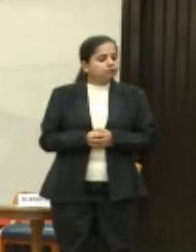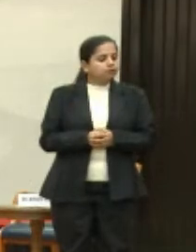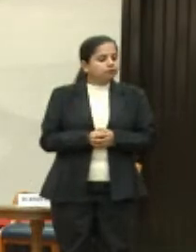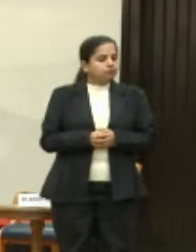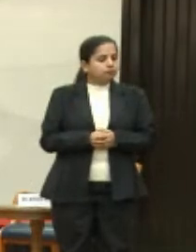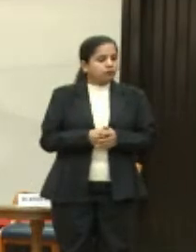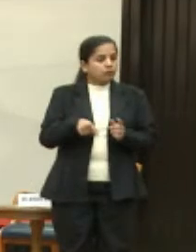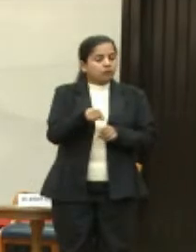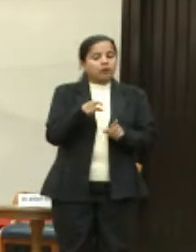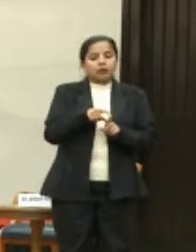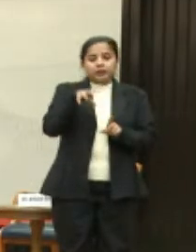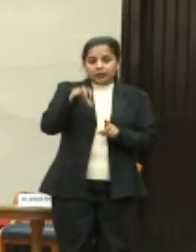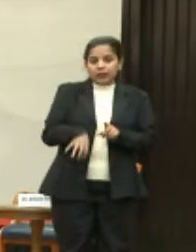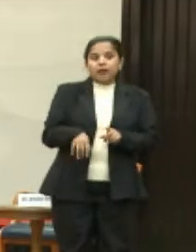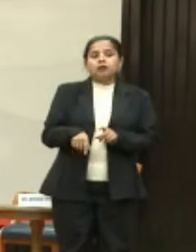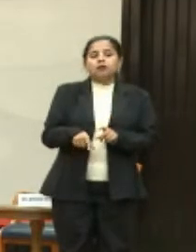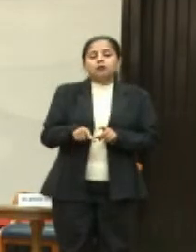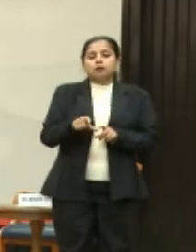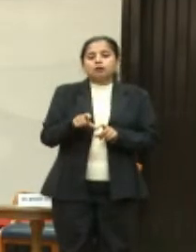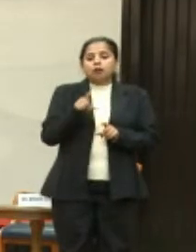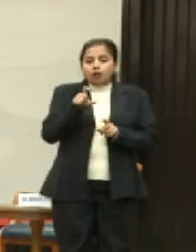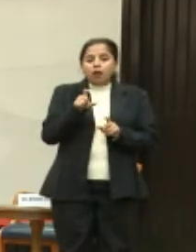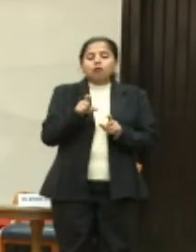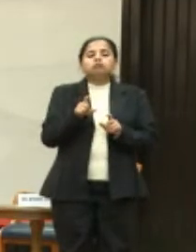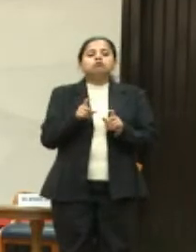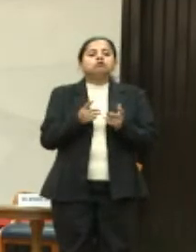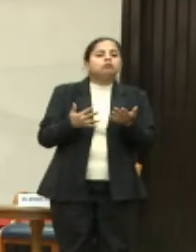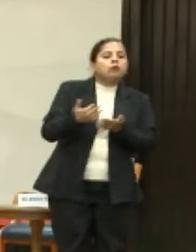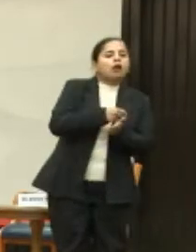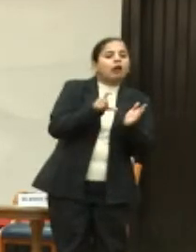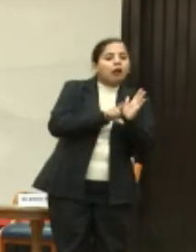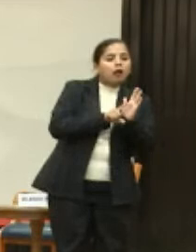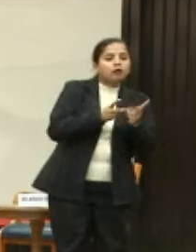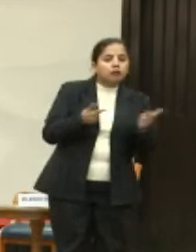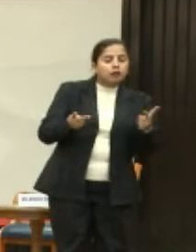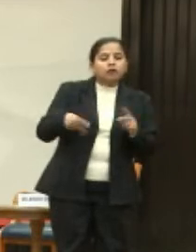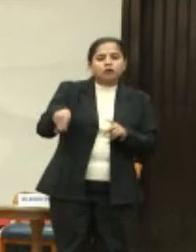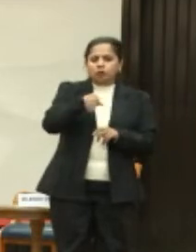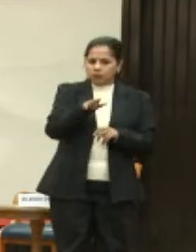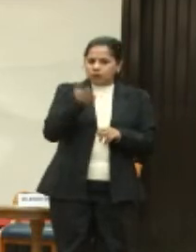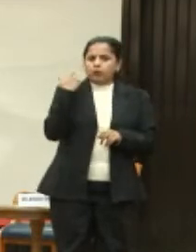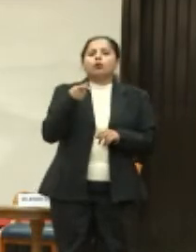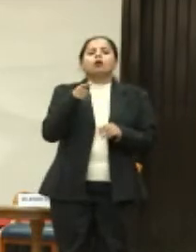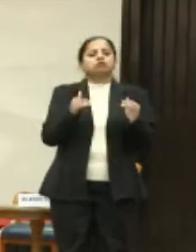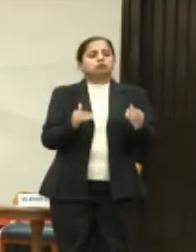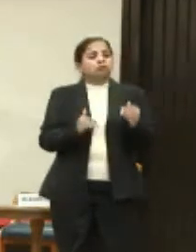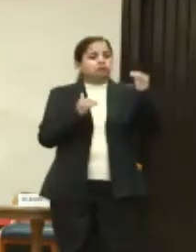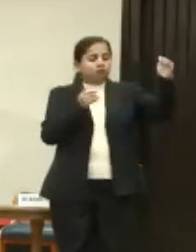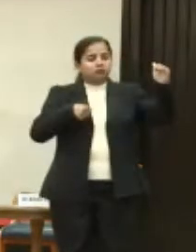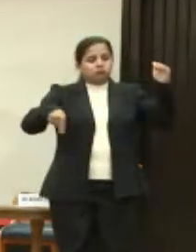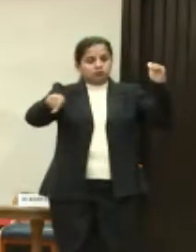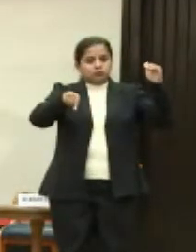the district collector often used to be senior to the chief secretary,